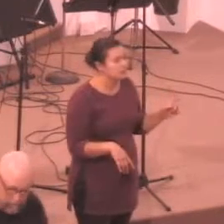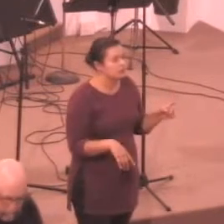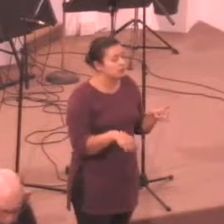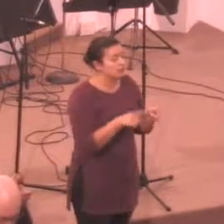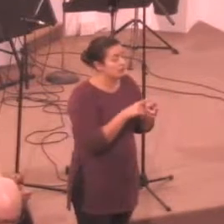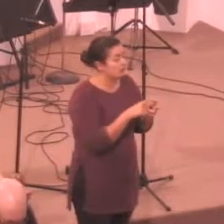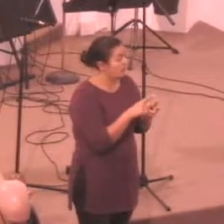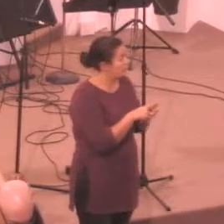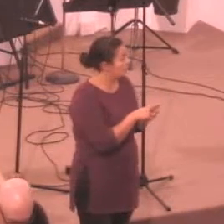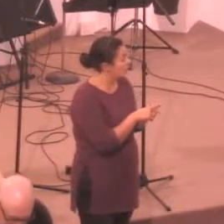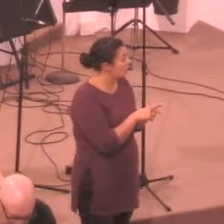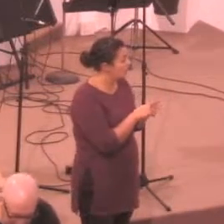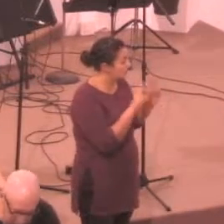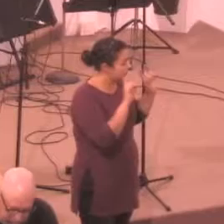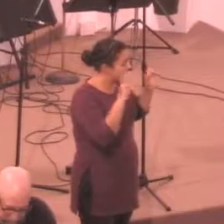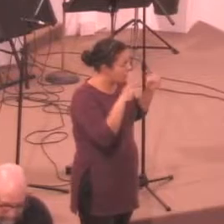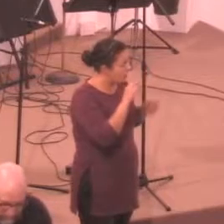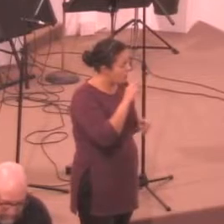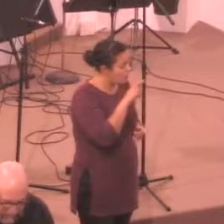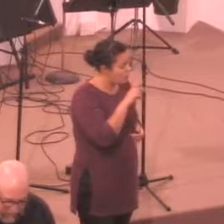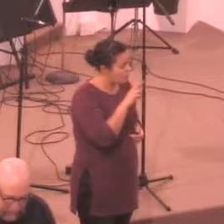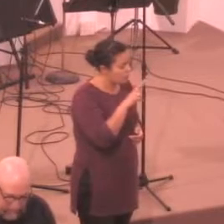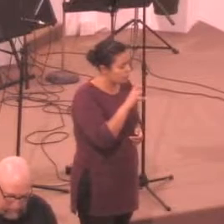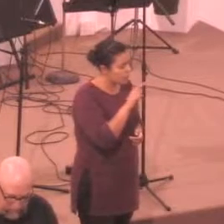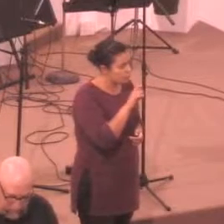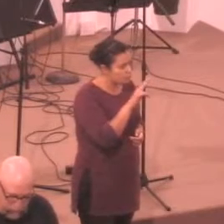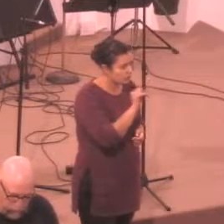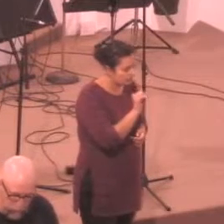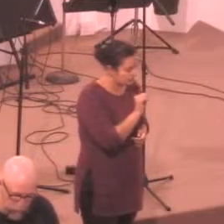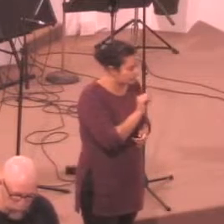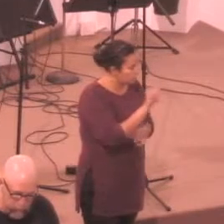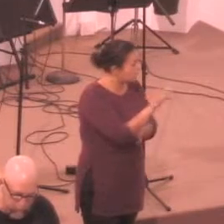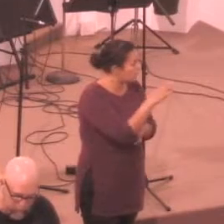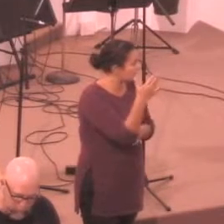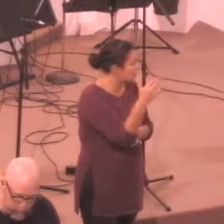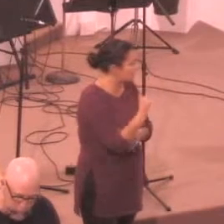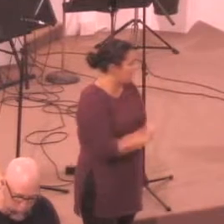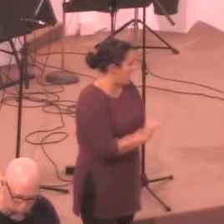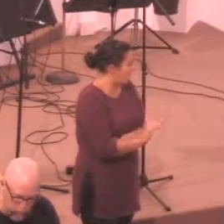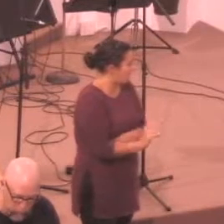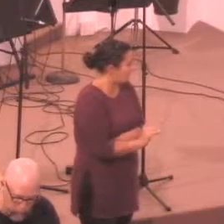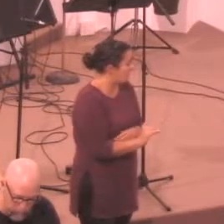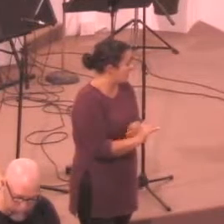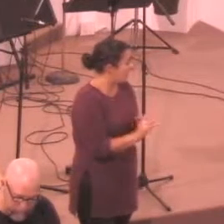Operation Christmas Child. They got